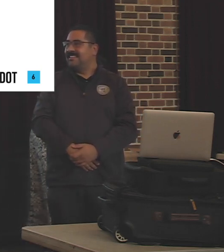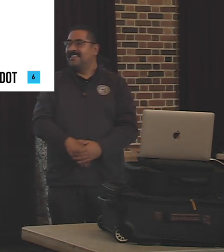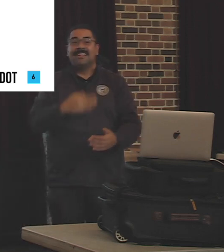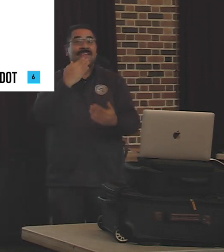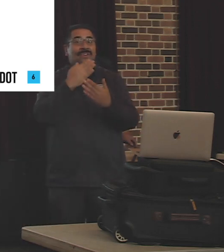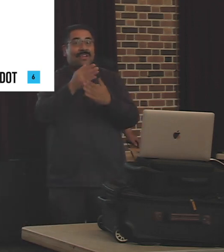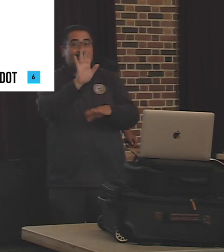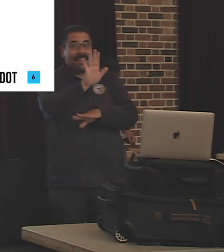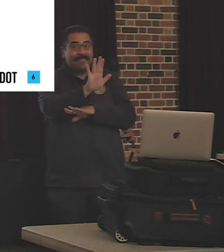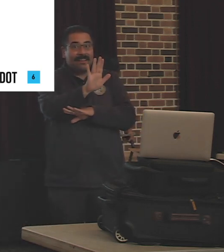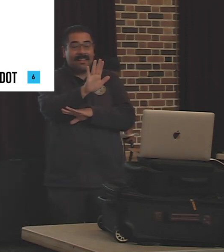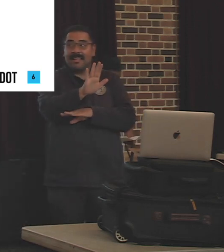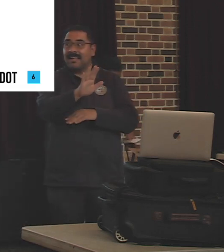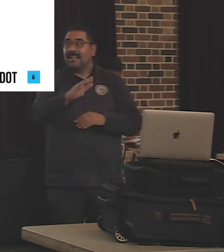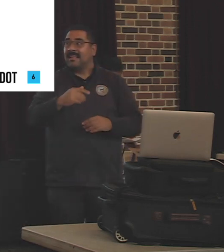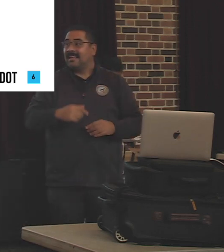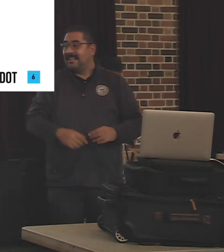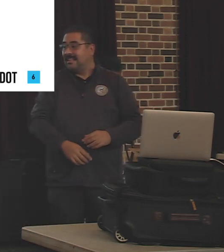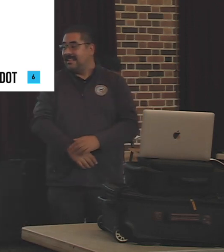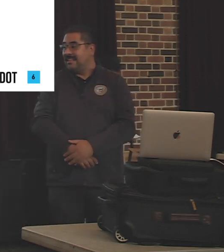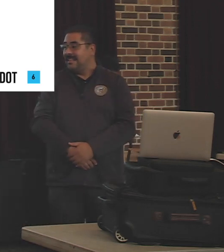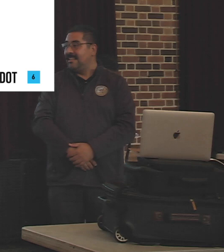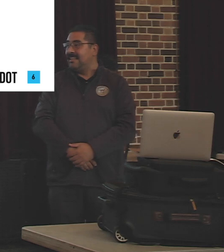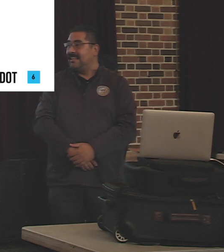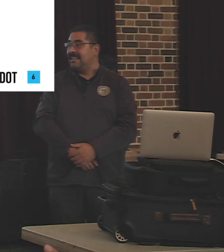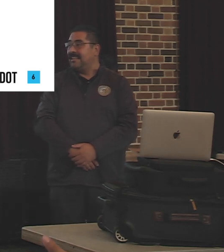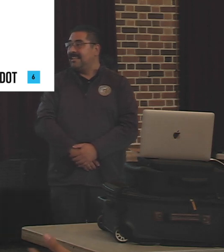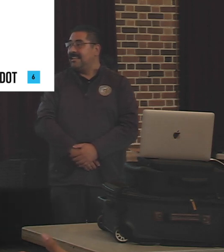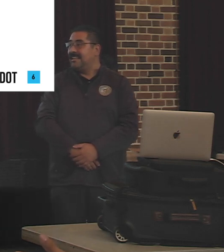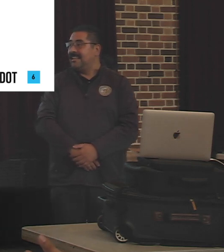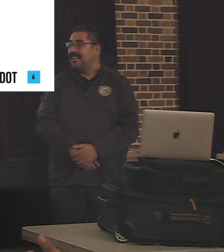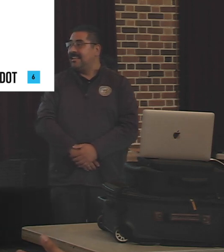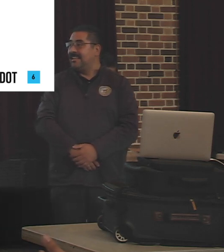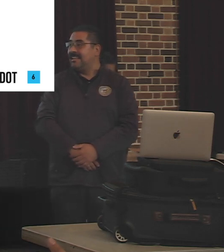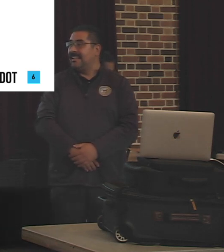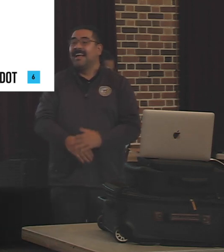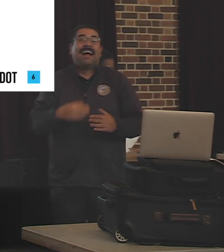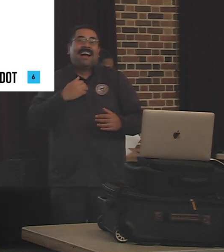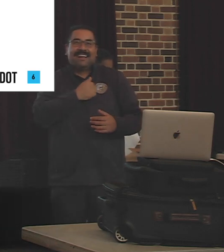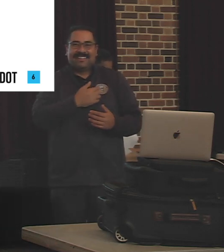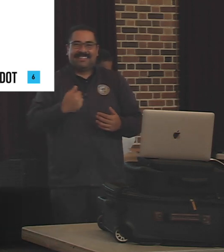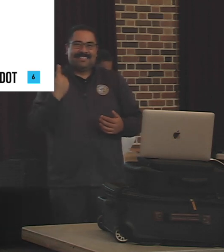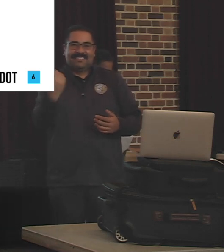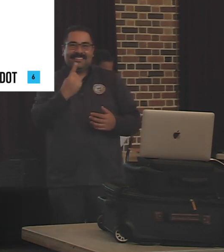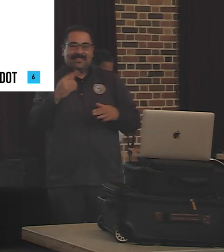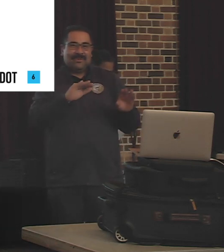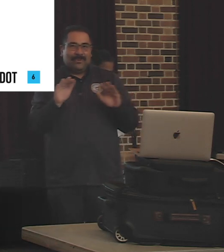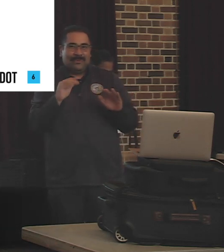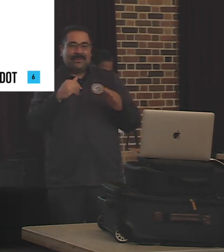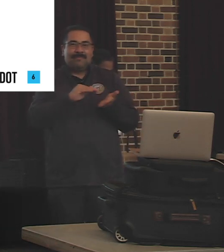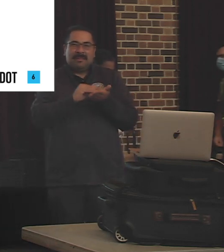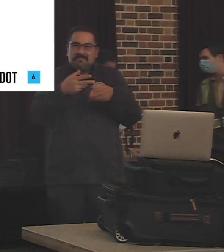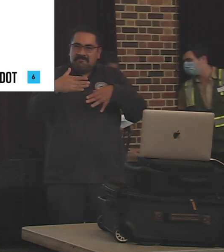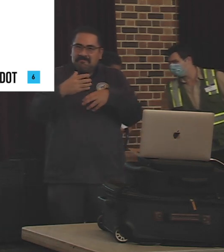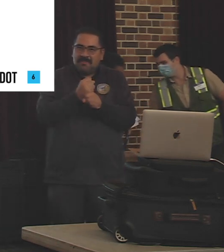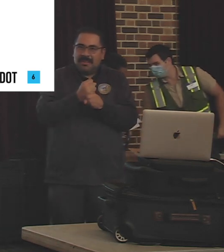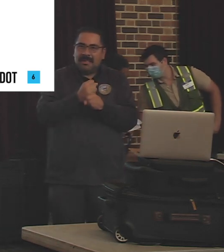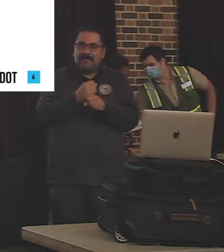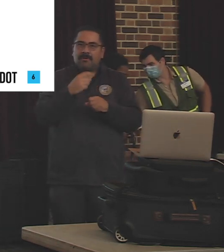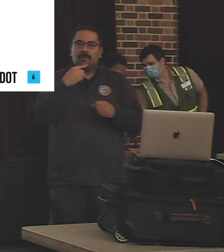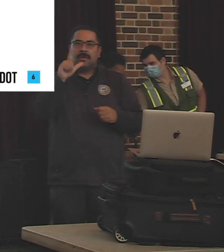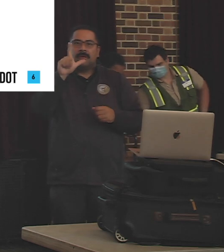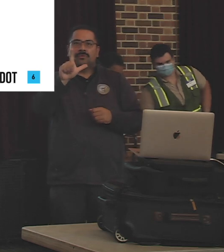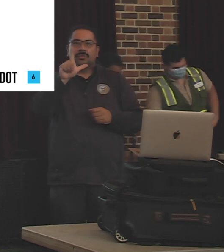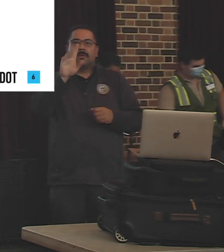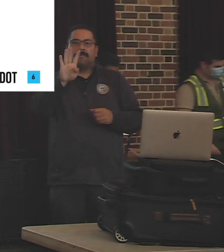Good evening. I'll be Right there in the X, just so you're I forgot we're being filmed. I'm sorry. So I'll be brief, but I just want to welcome everybody to the